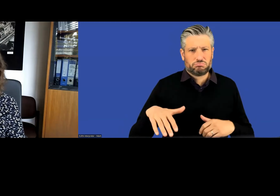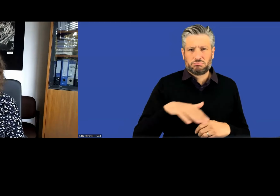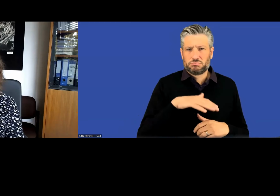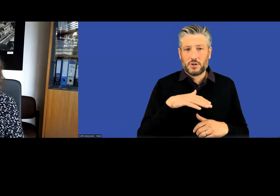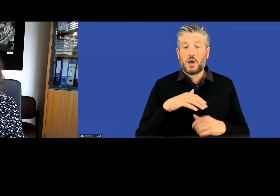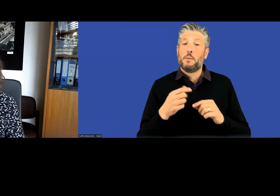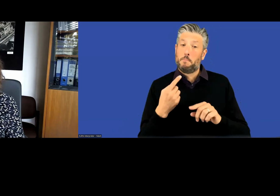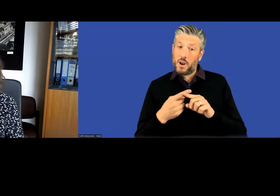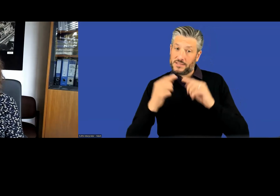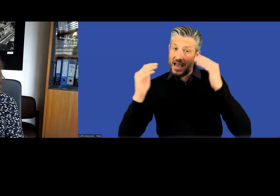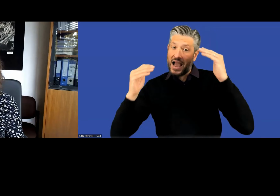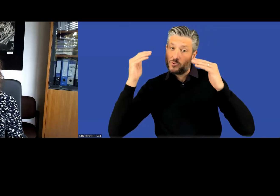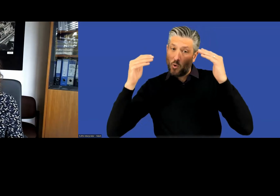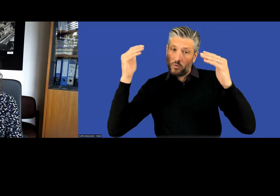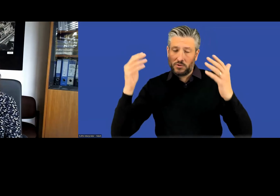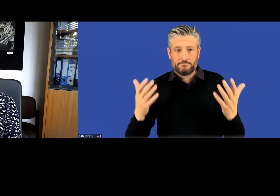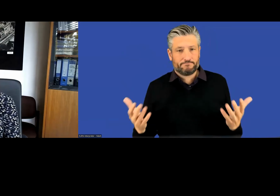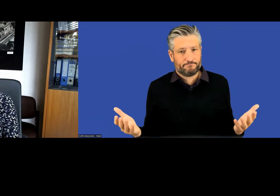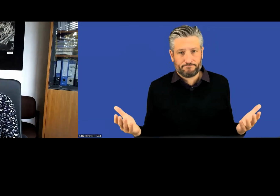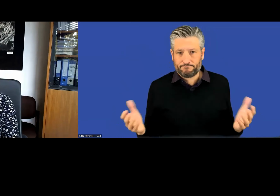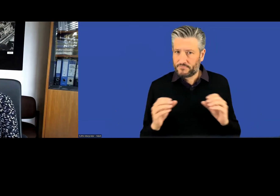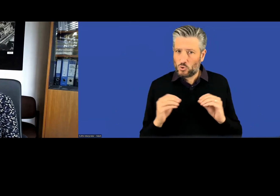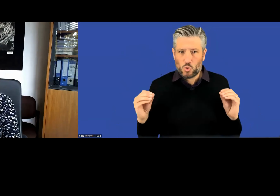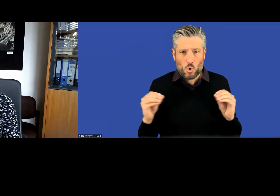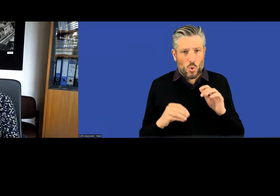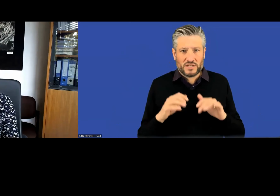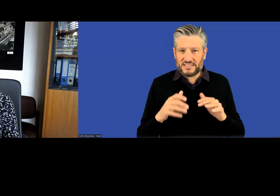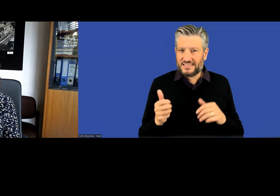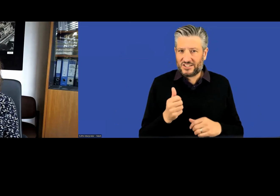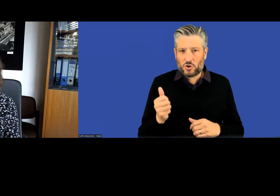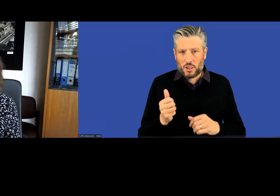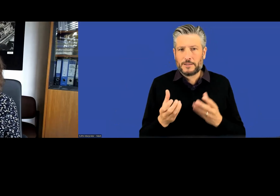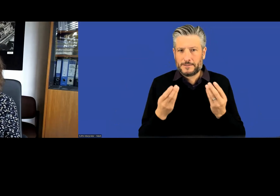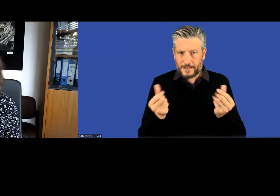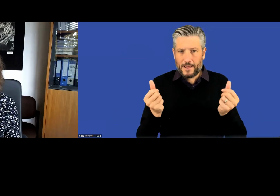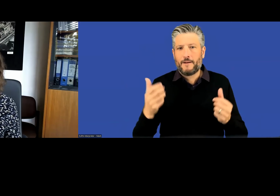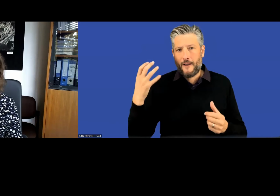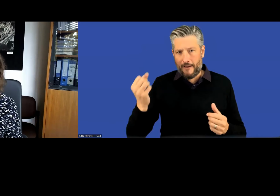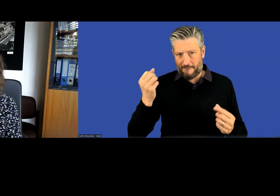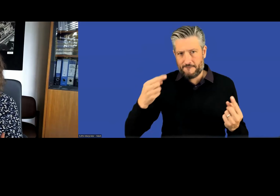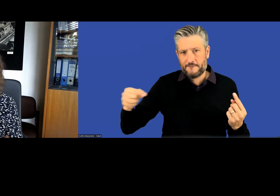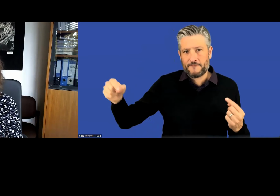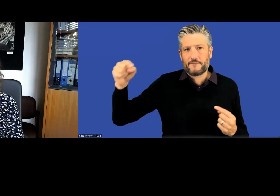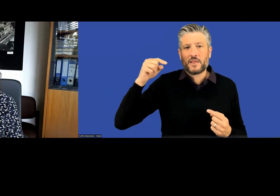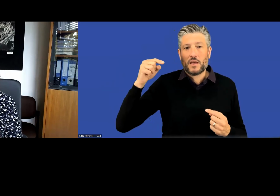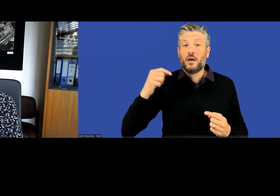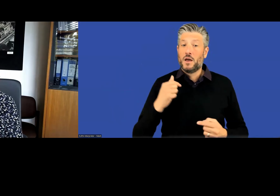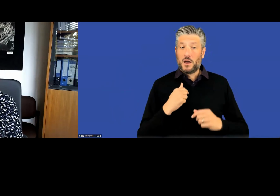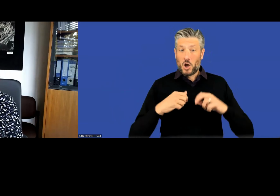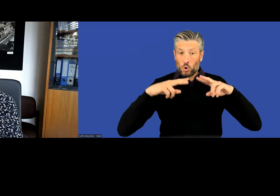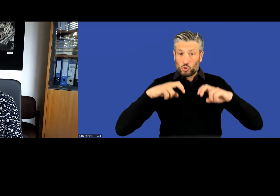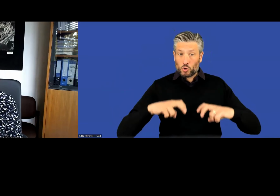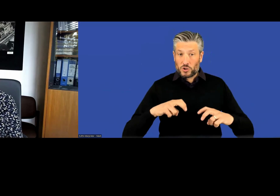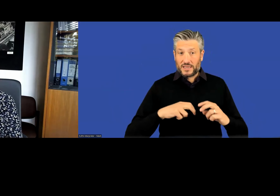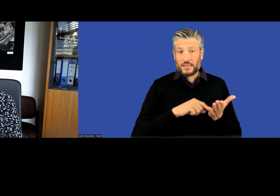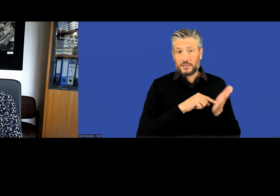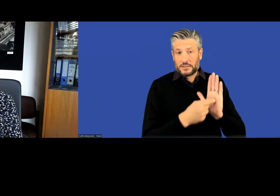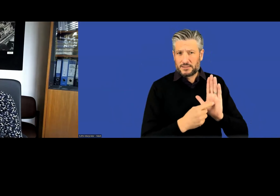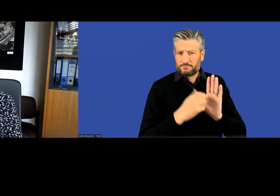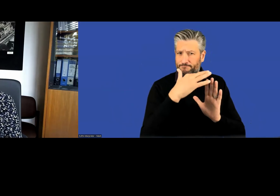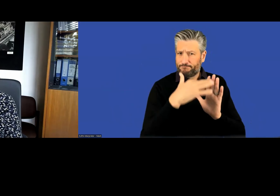also lack digital skills. The studies on digital participation and social exclusion highlight a significant correlation between